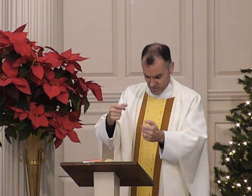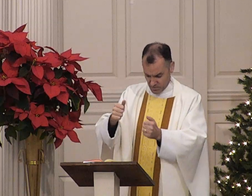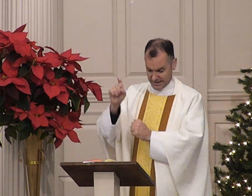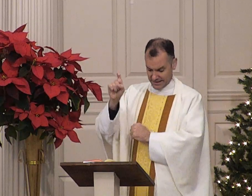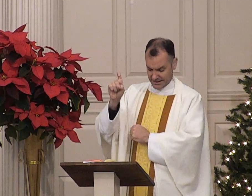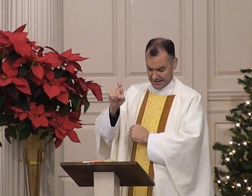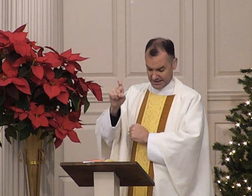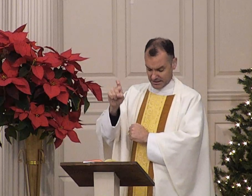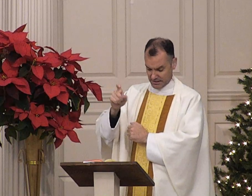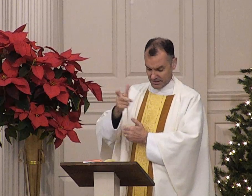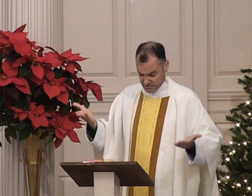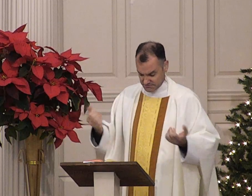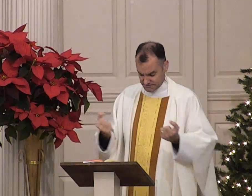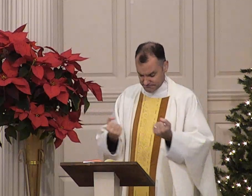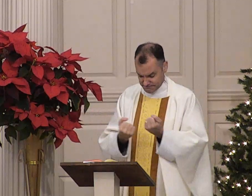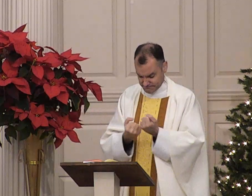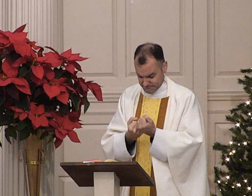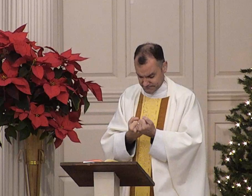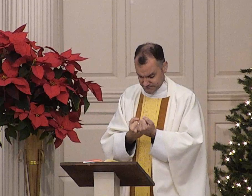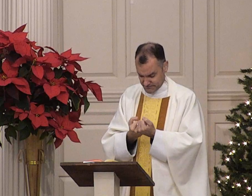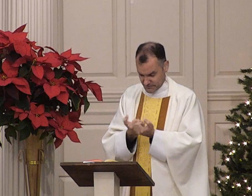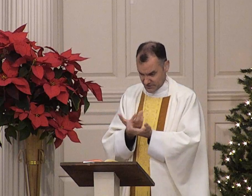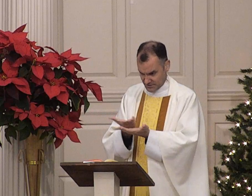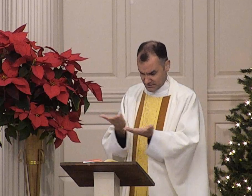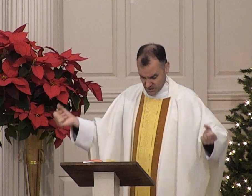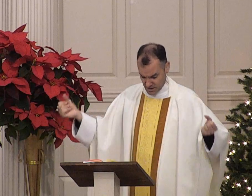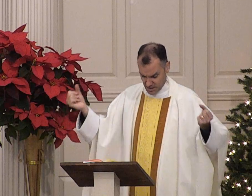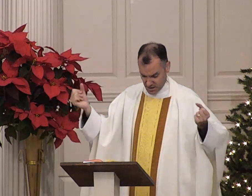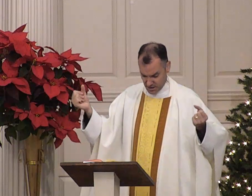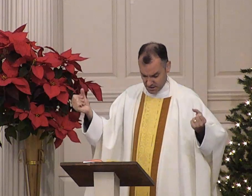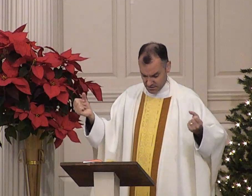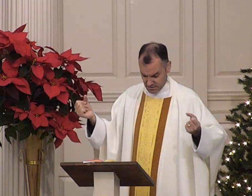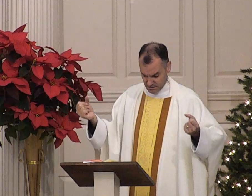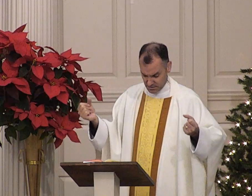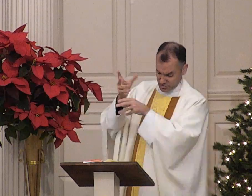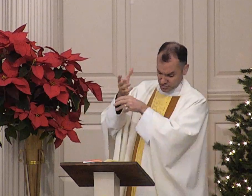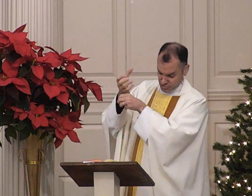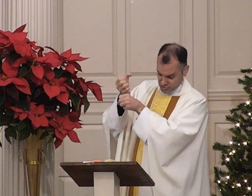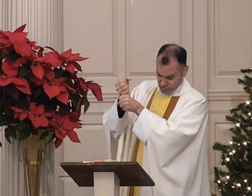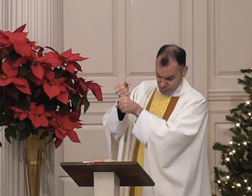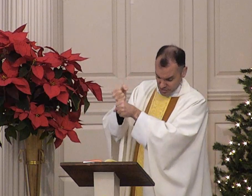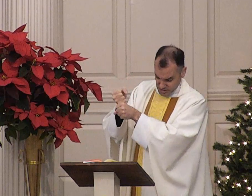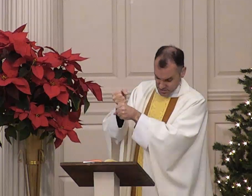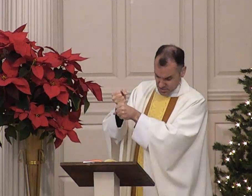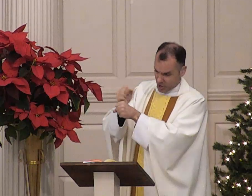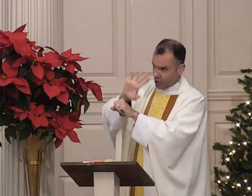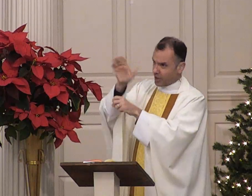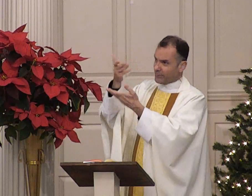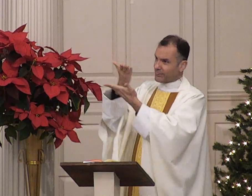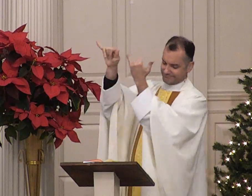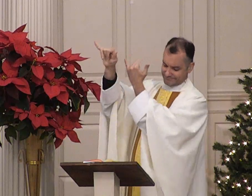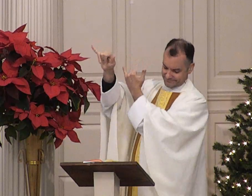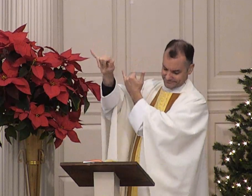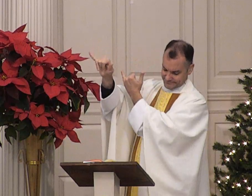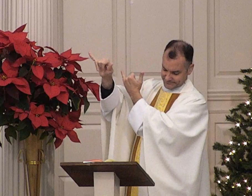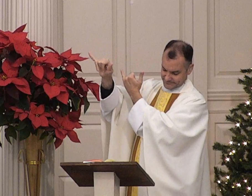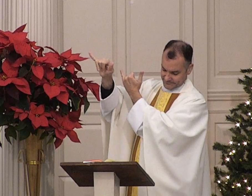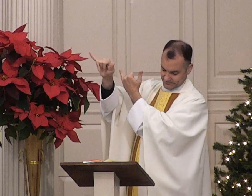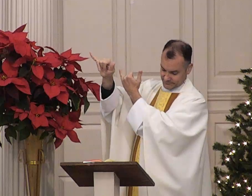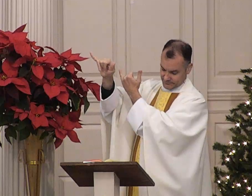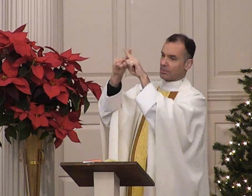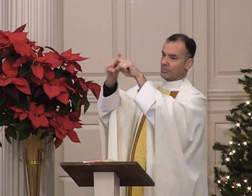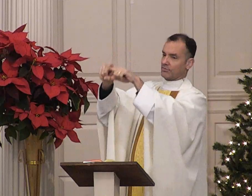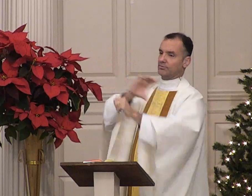the needed solace of things that pass away, they may strive with ever deepened trust for the